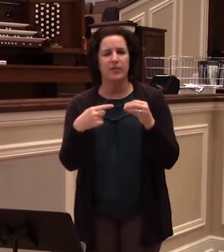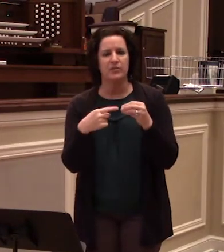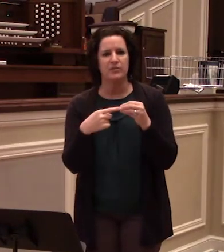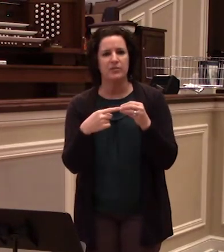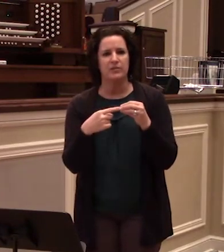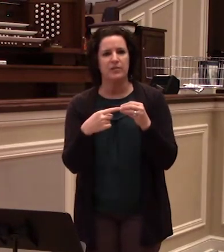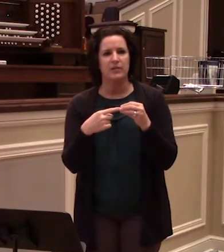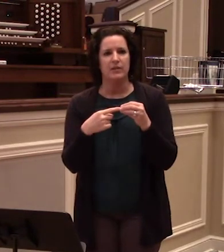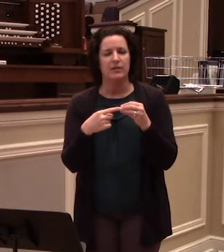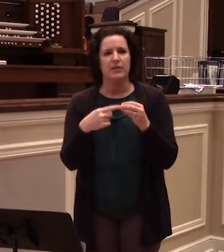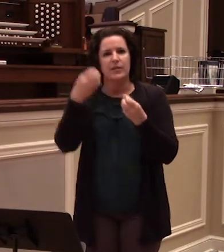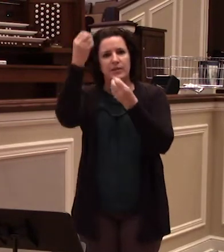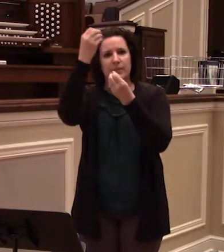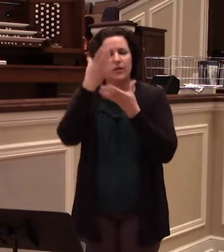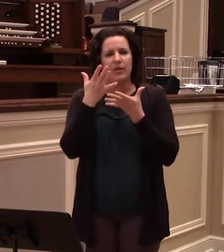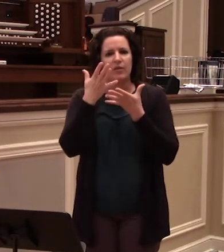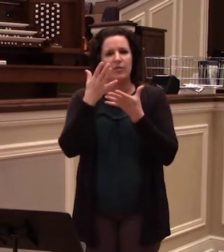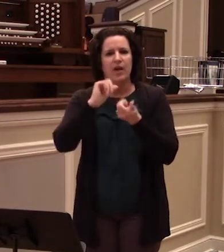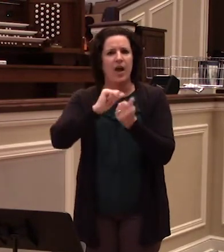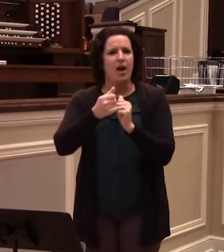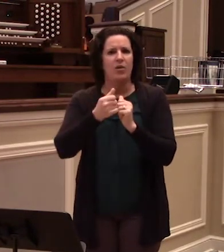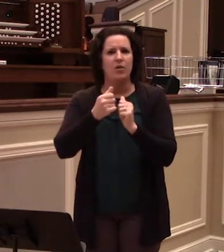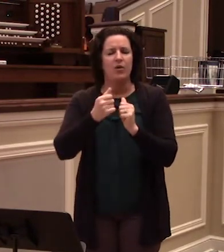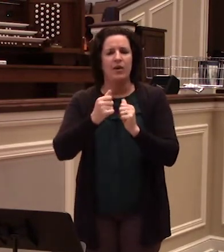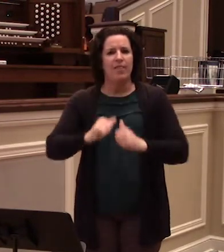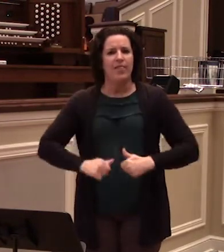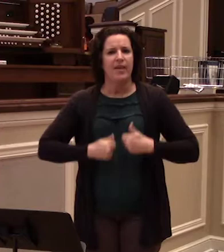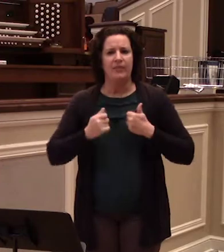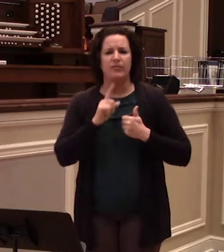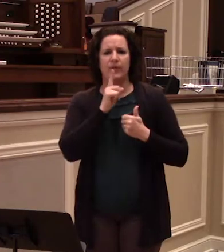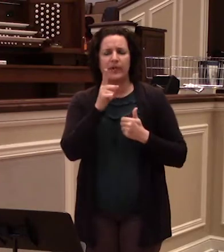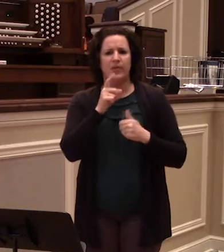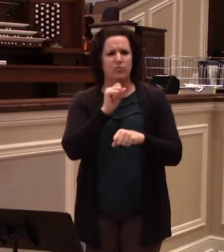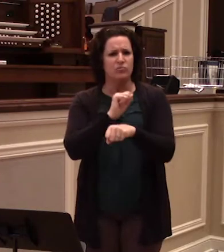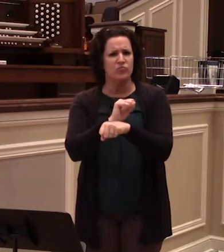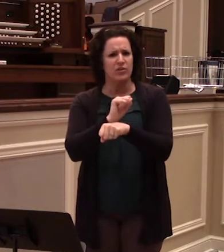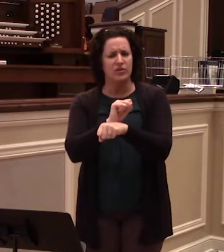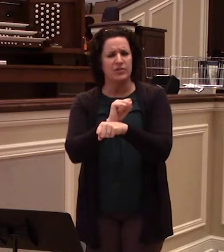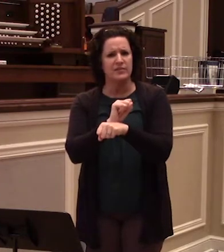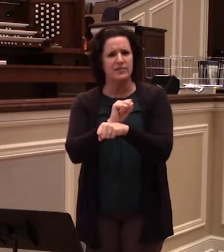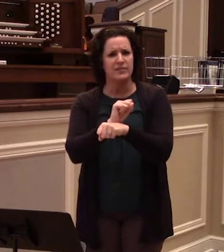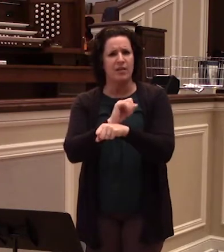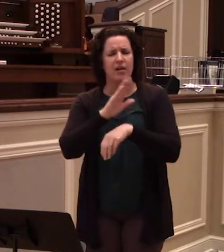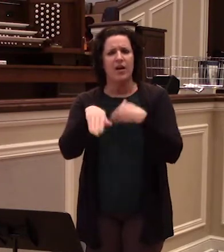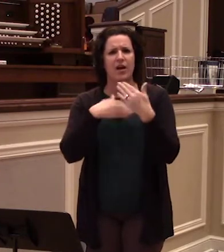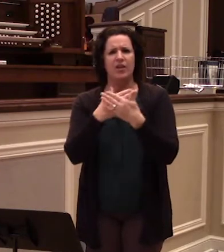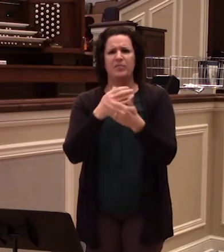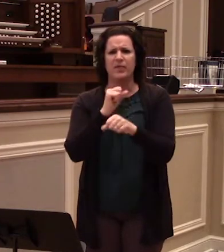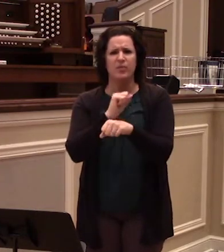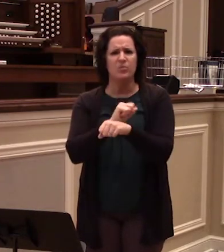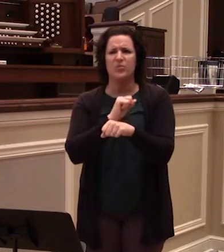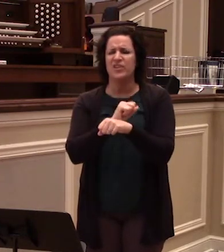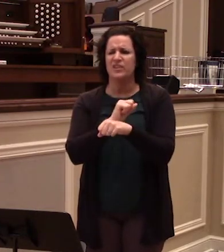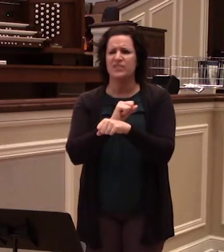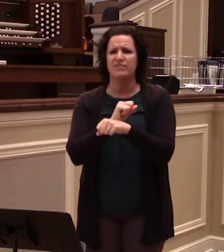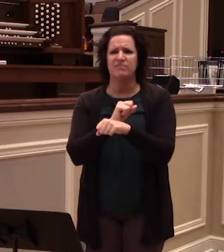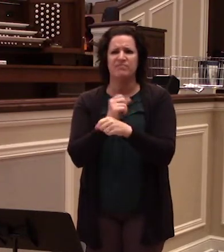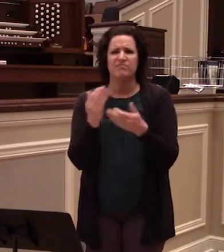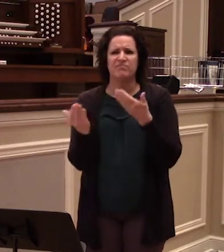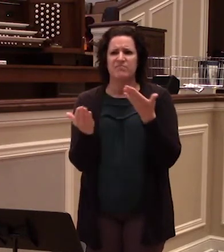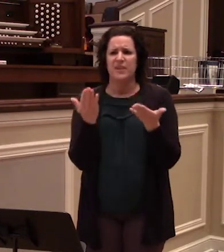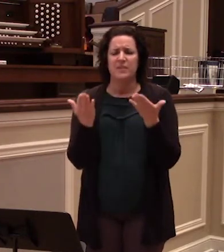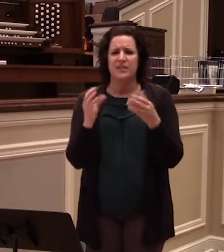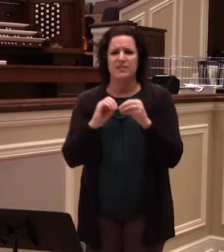Is there anyone who can tell me how life works? All of my efforts seem to come to nothing. All of my